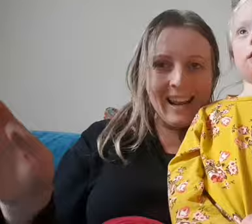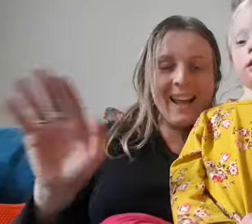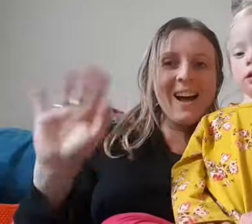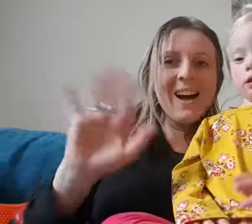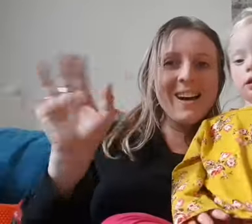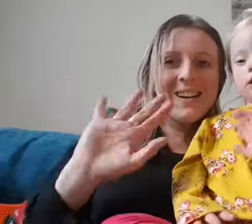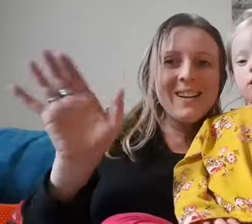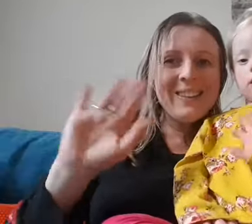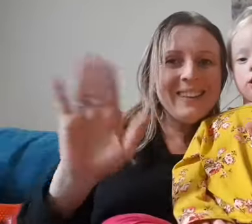Hello!